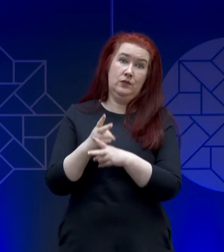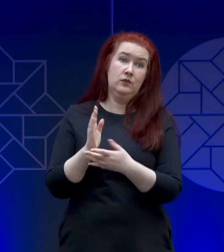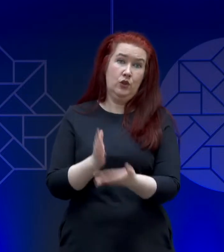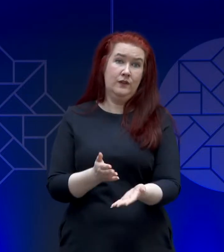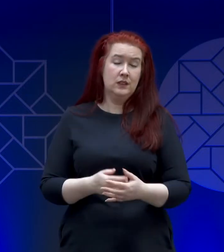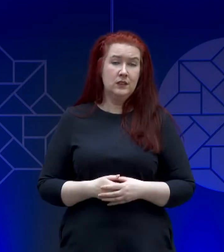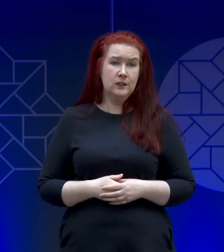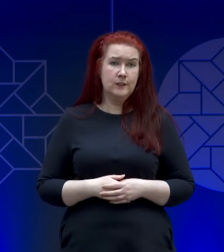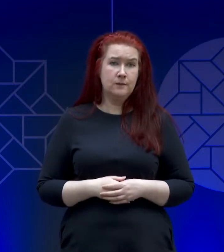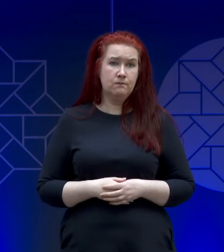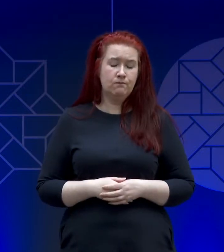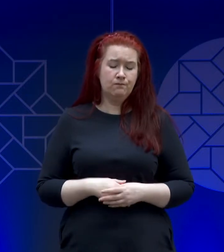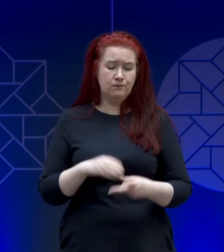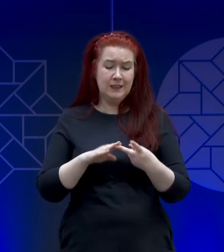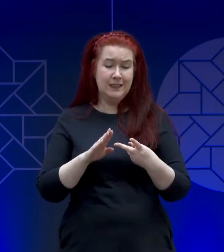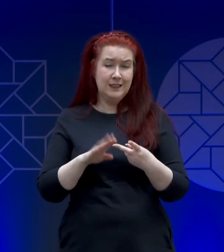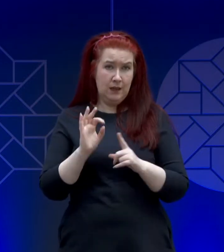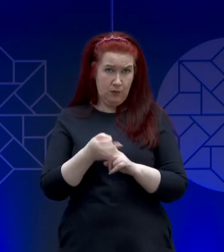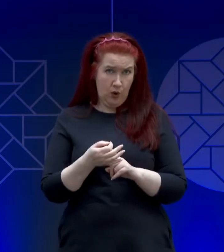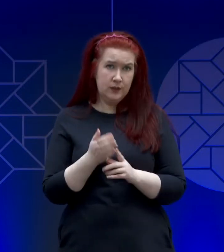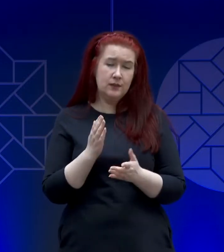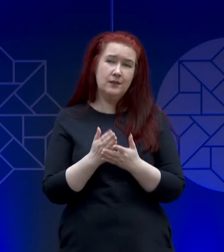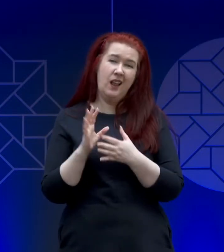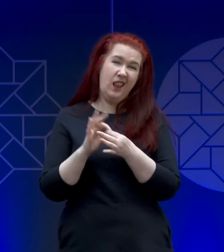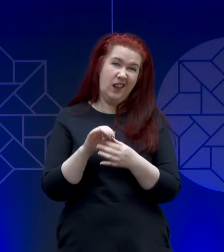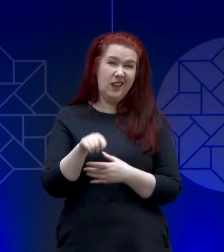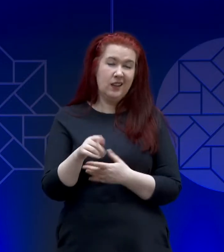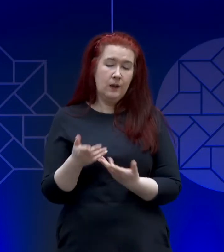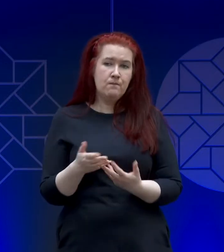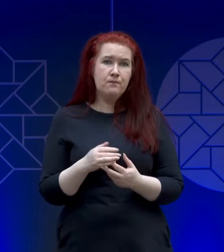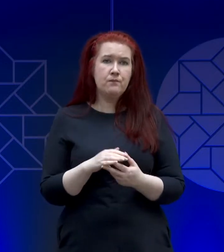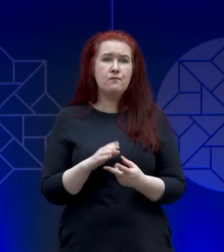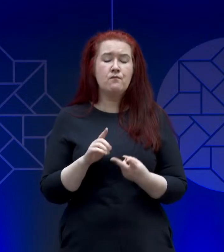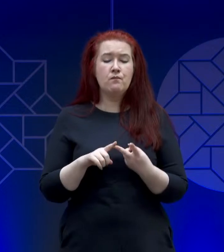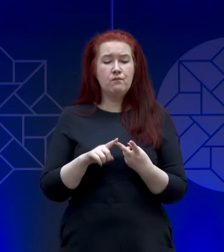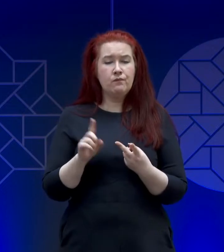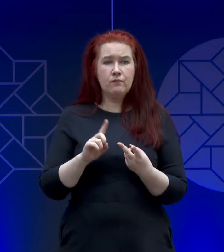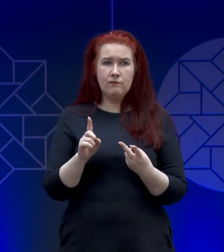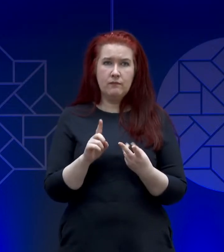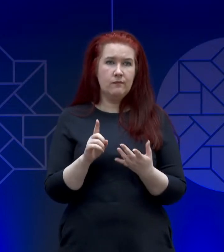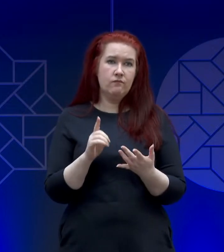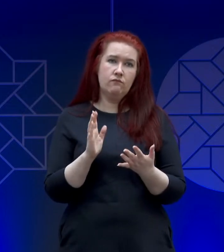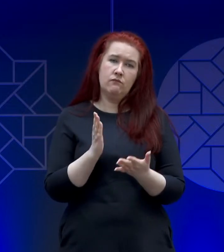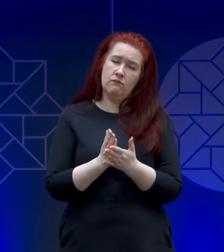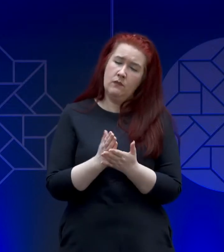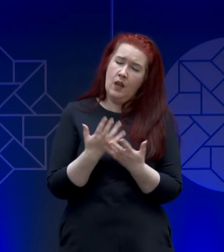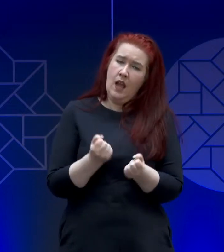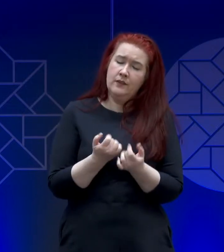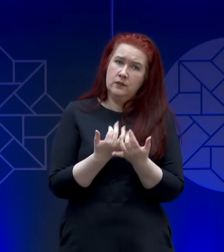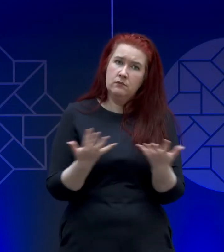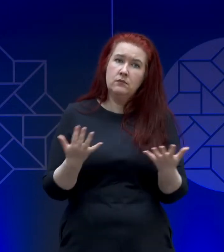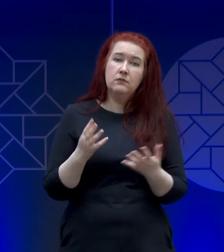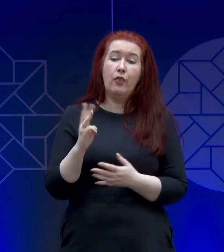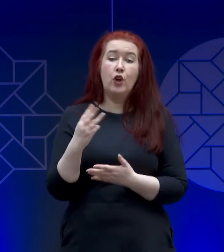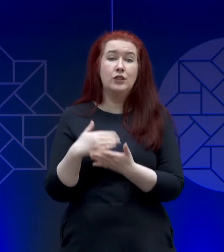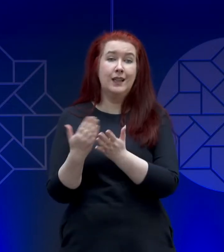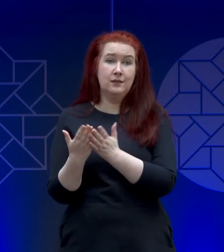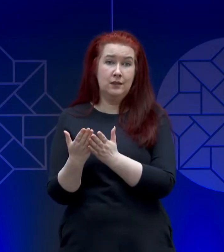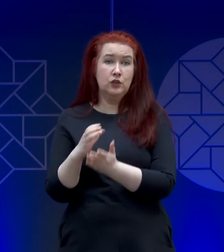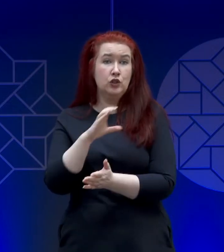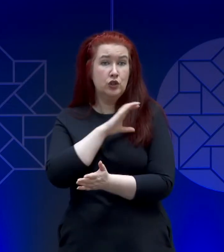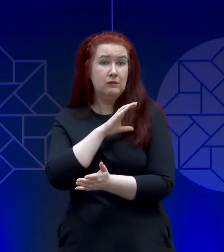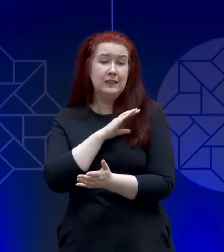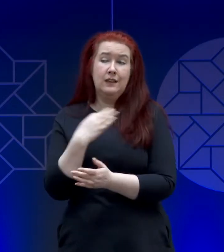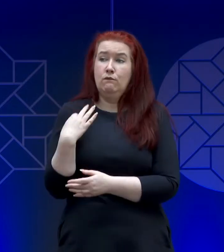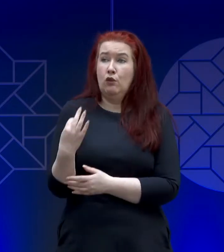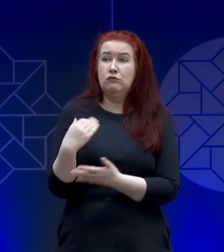that. And the second point really aligns to that, which is the huge wealth of assets that we have in our third sector